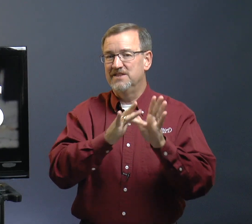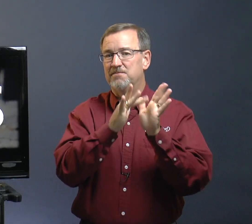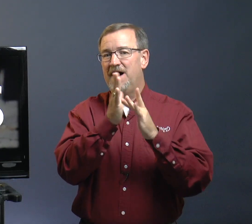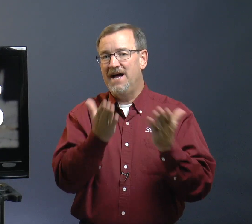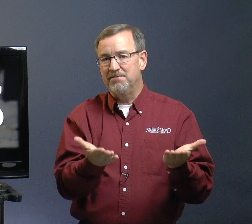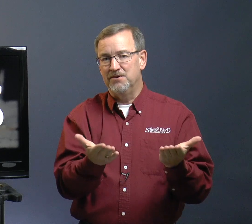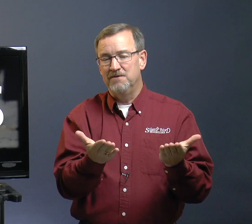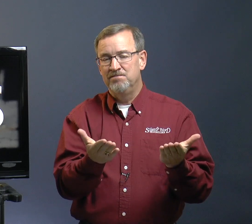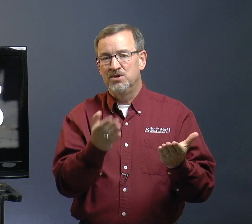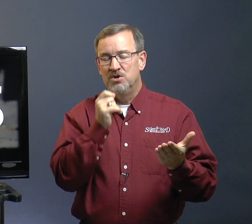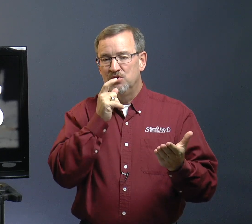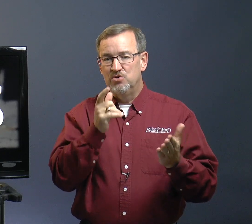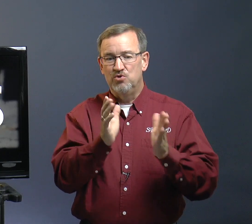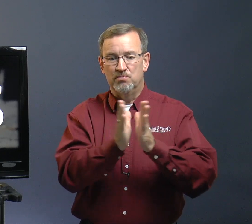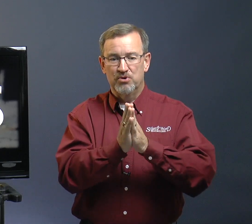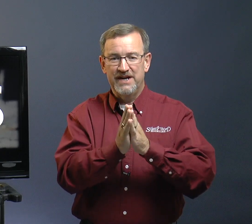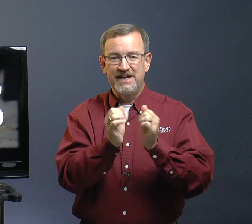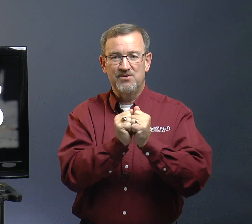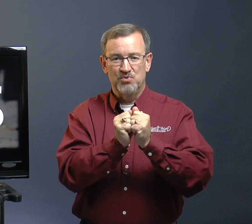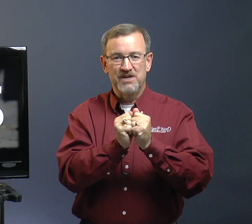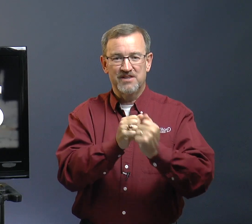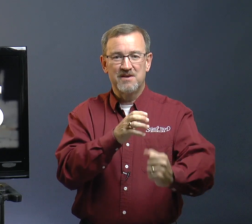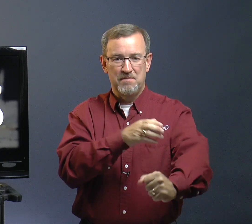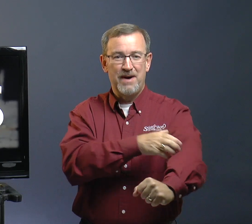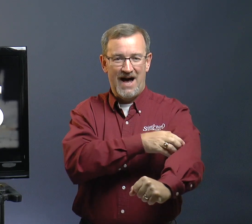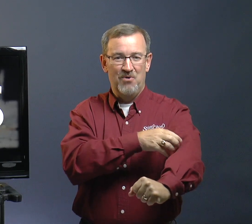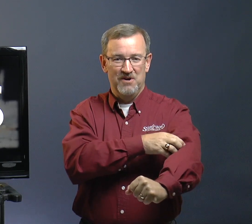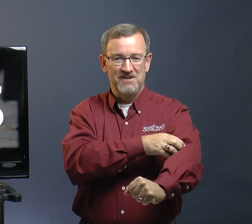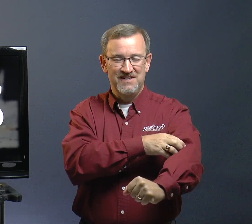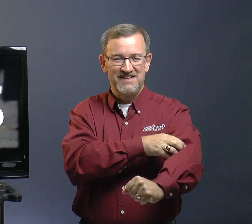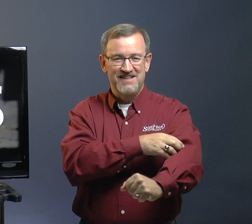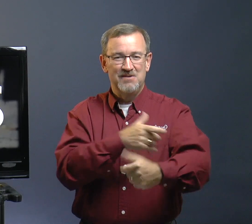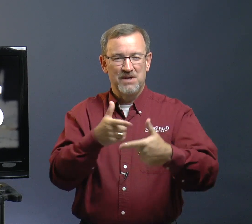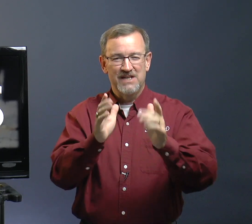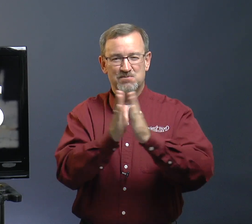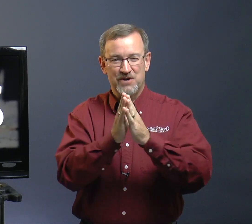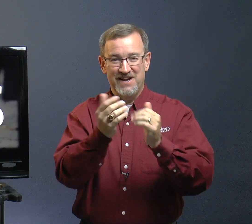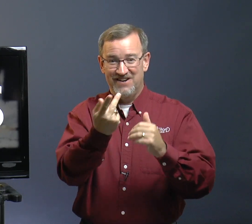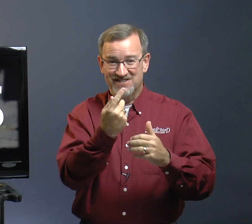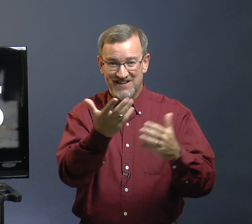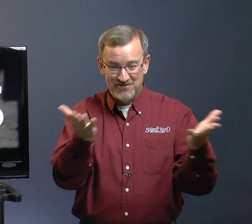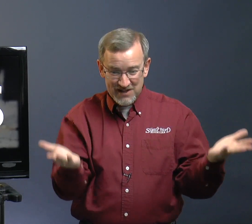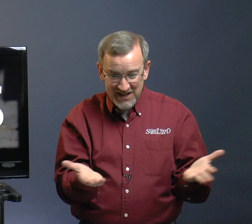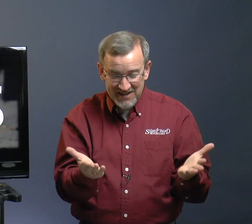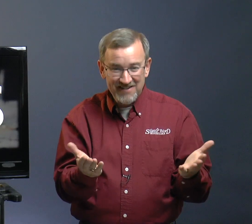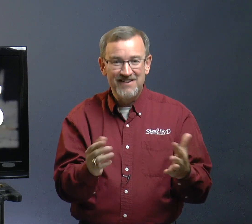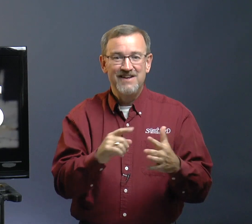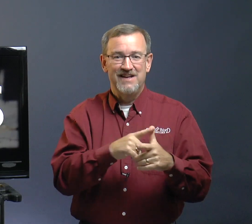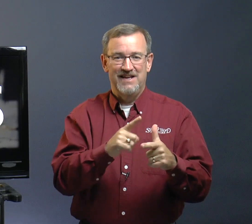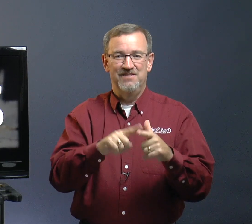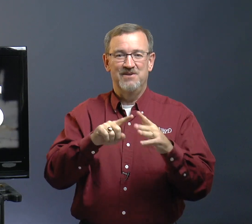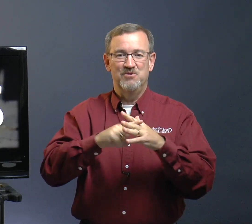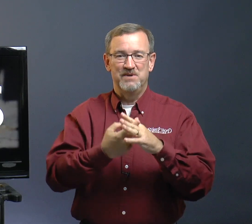the Bible who prayed with power. But let's pray ourselves here, and then we'll